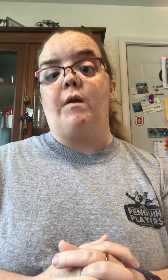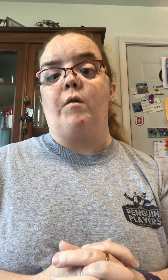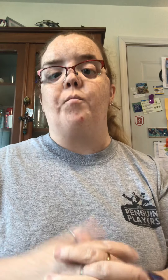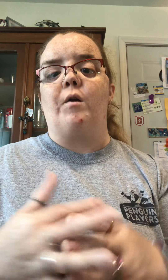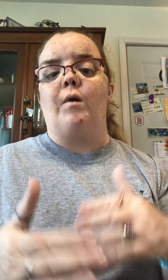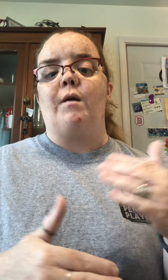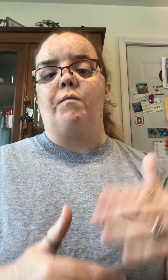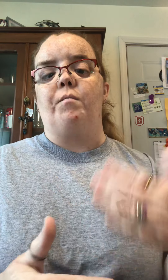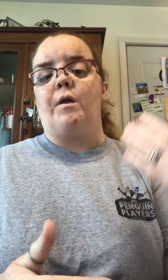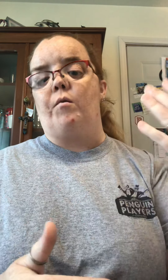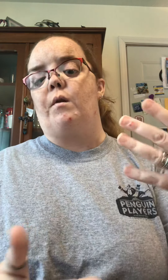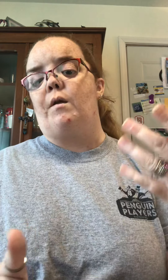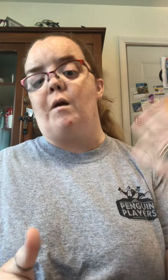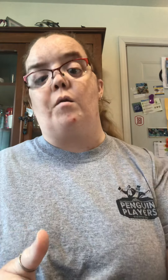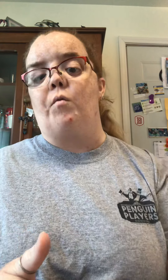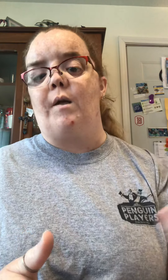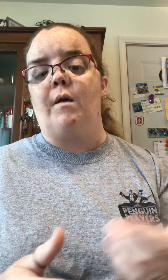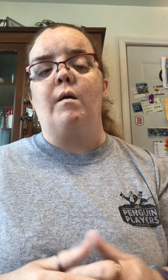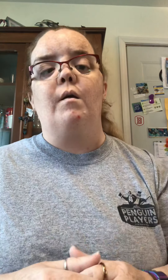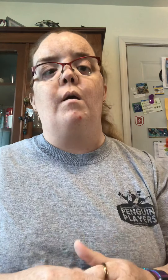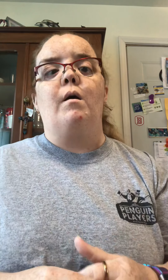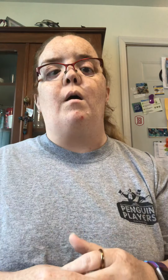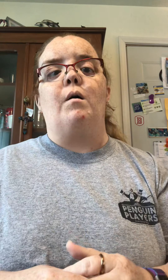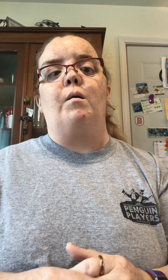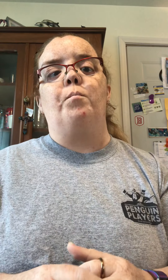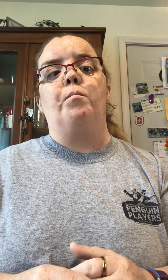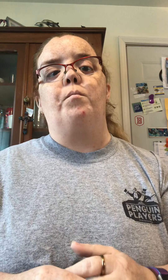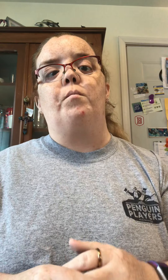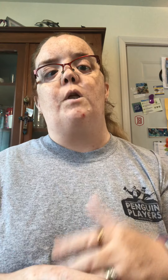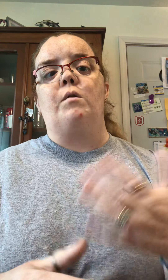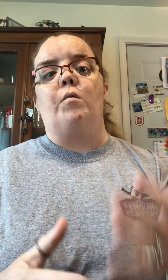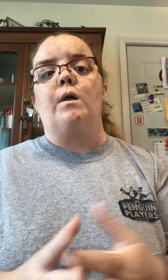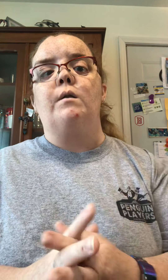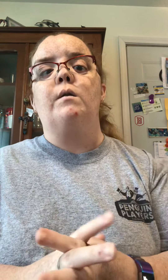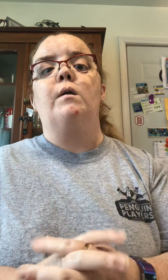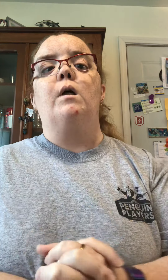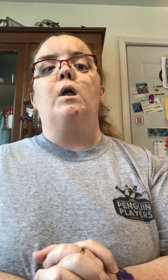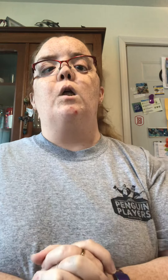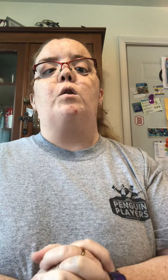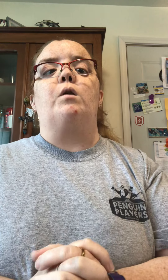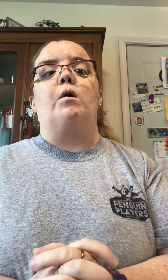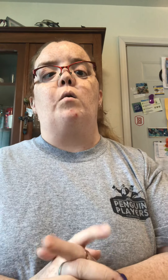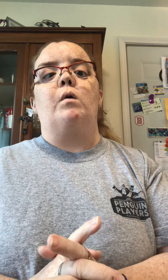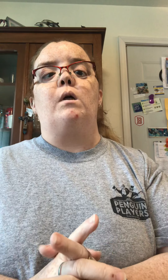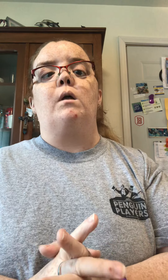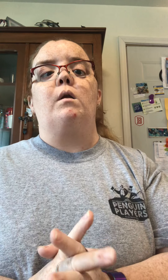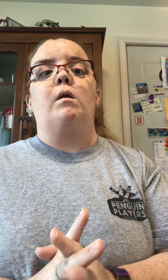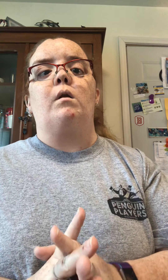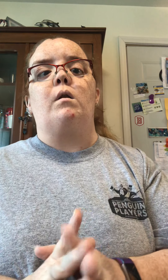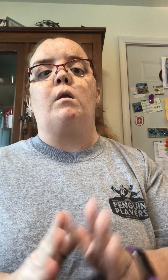up right away of me going 10 to 20 and so on. So